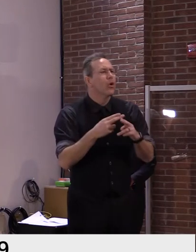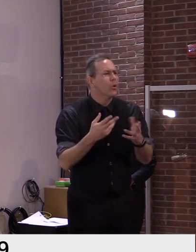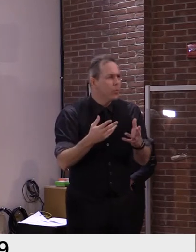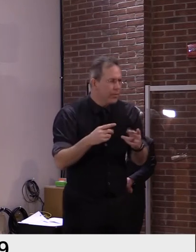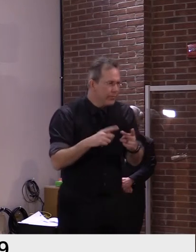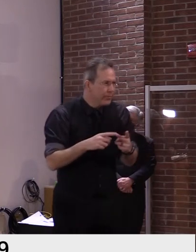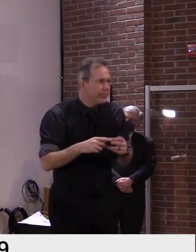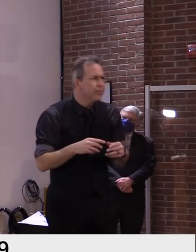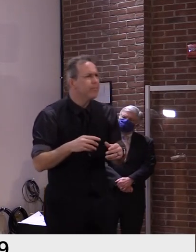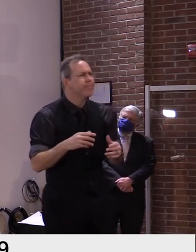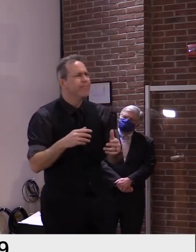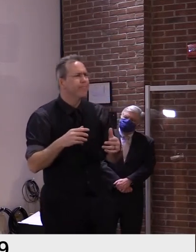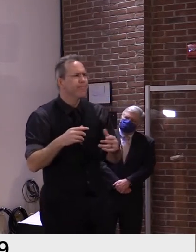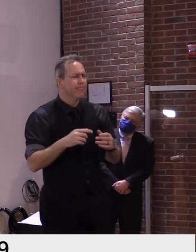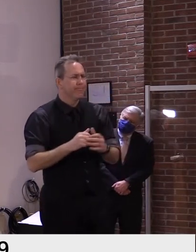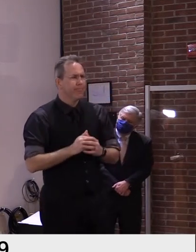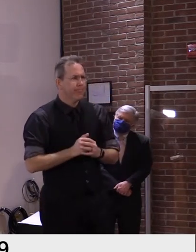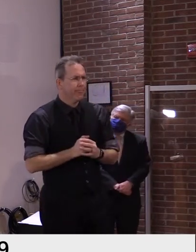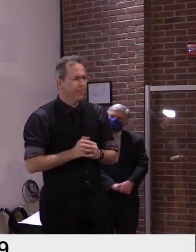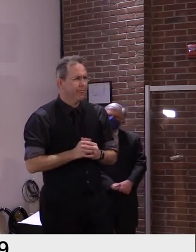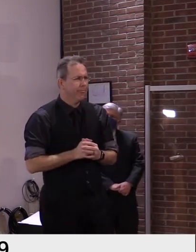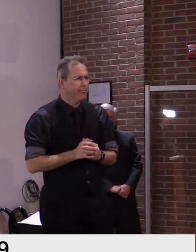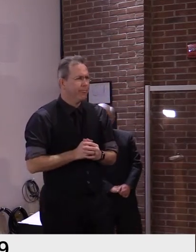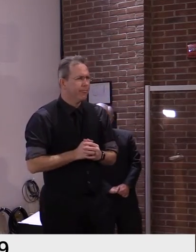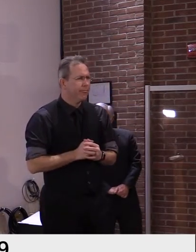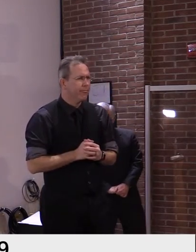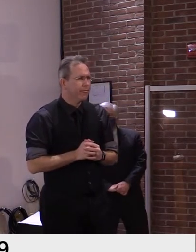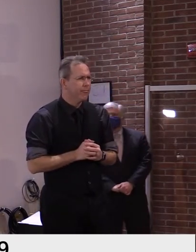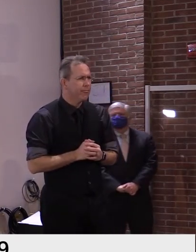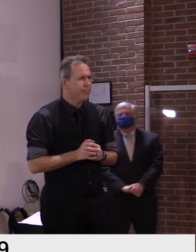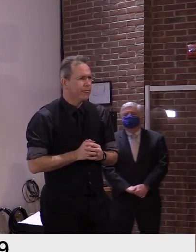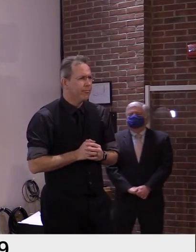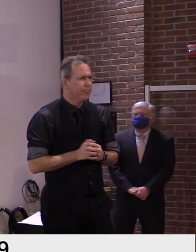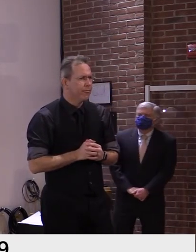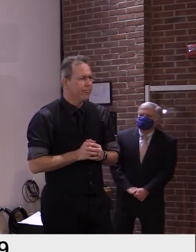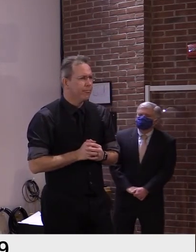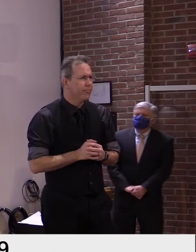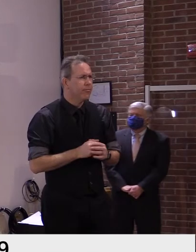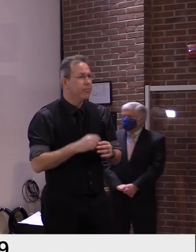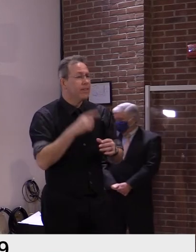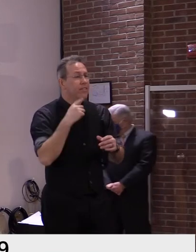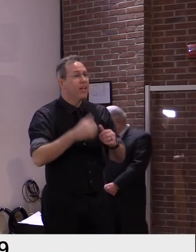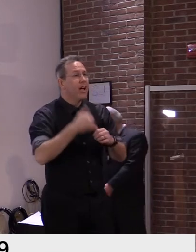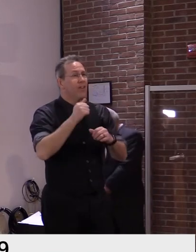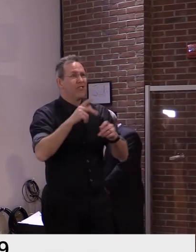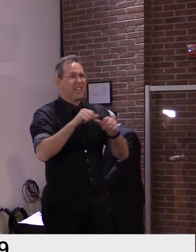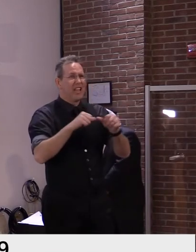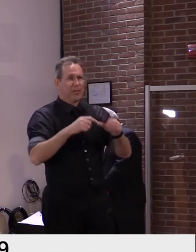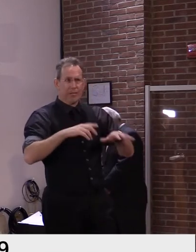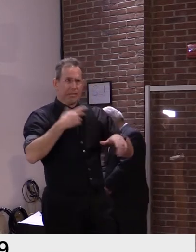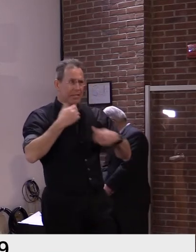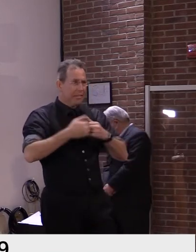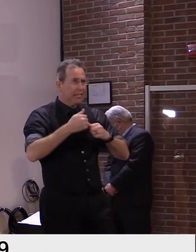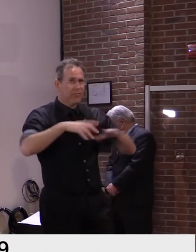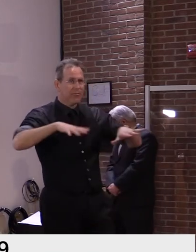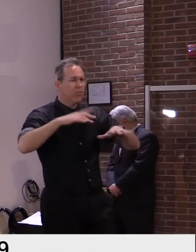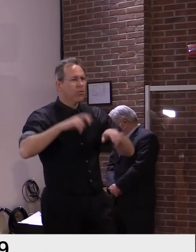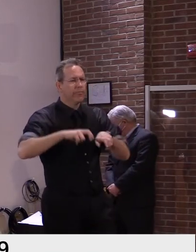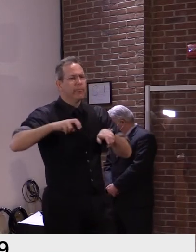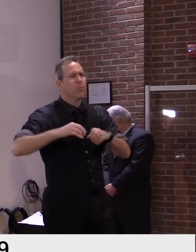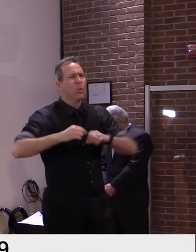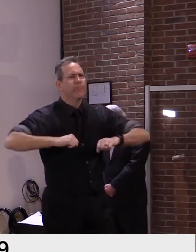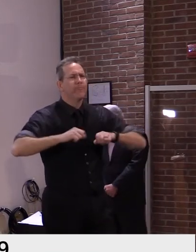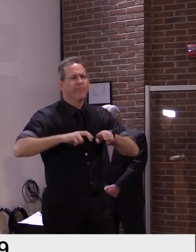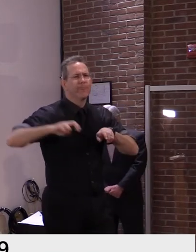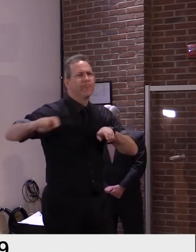areas. And it was to preclude when someone wasn't wearing their masks from becoming